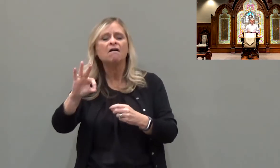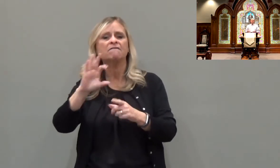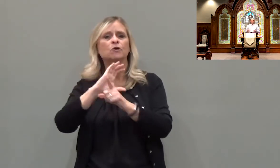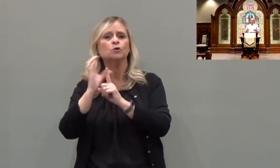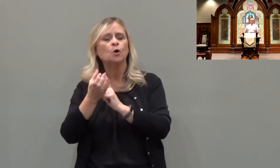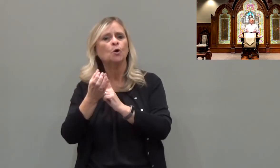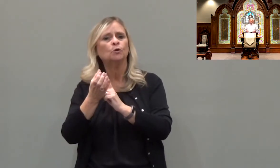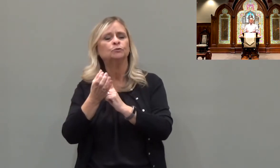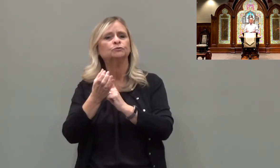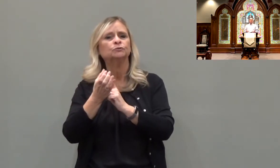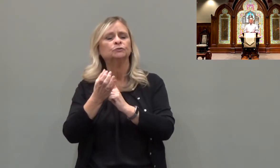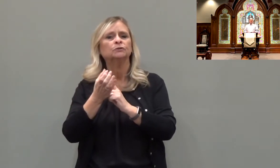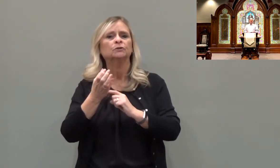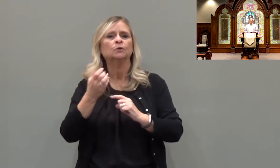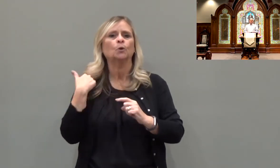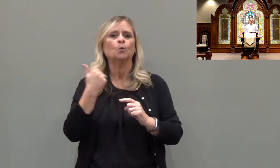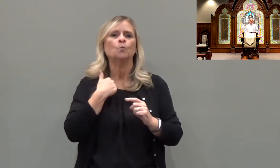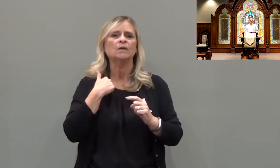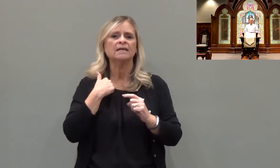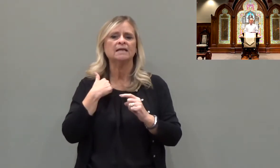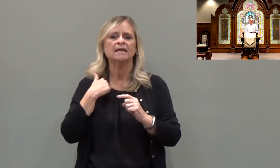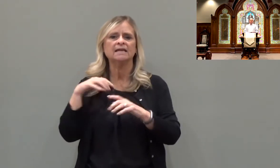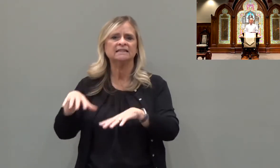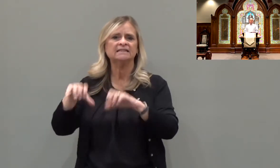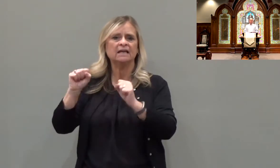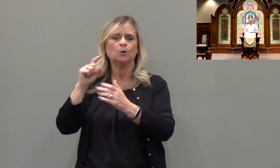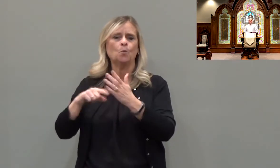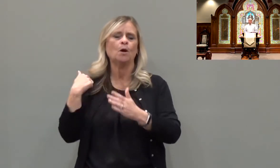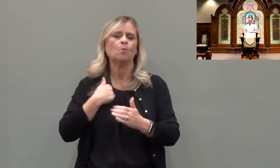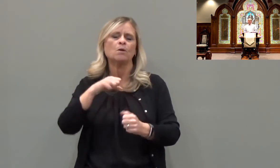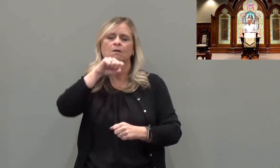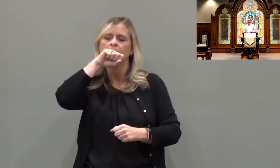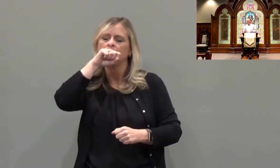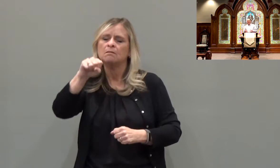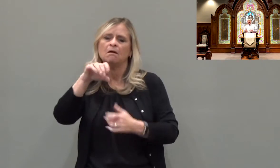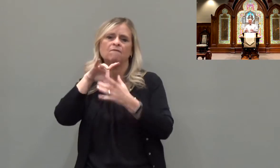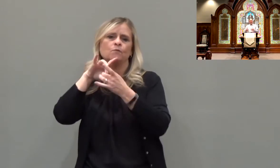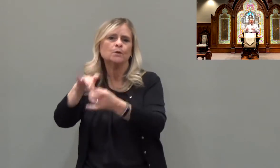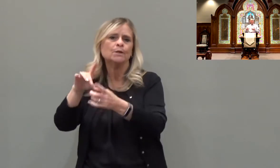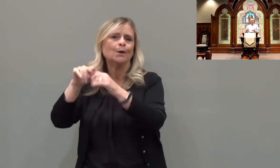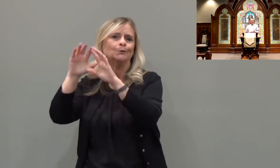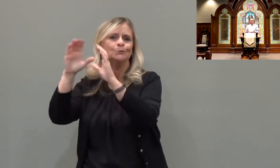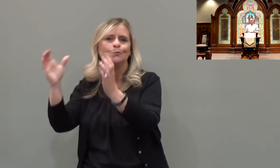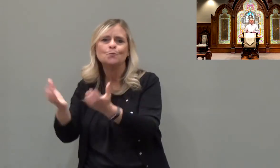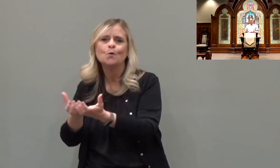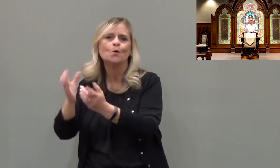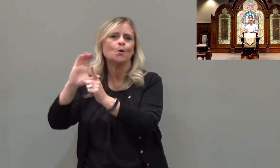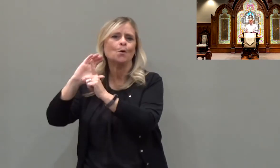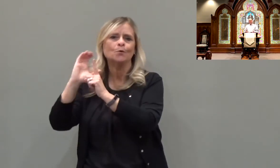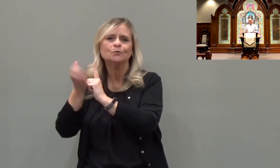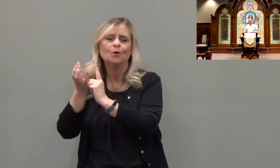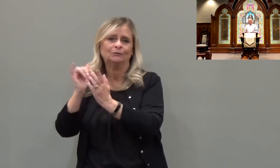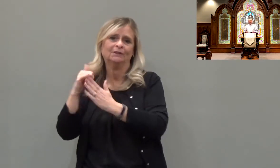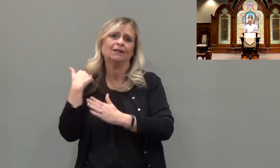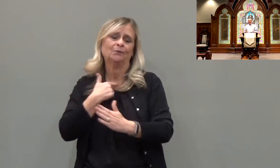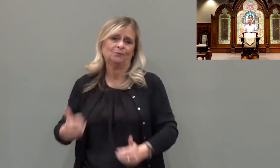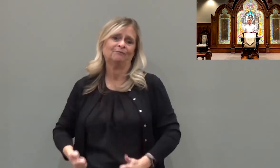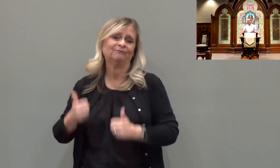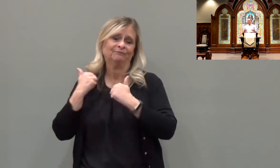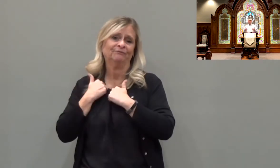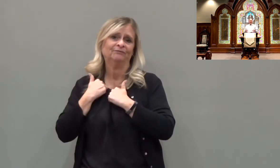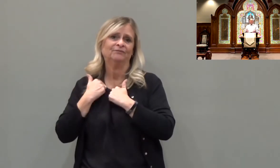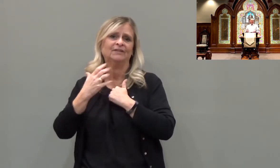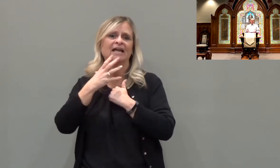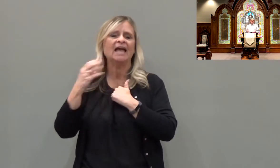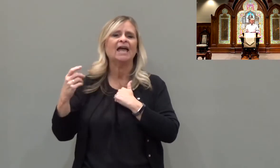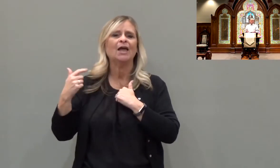we take what it is that we love about the world and about the culture that we live in, and